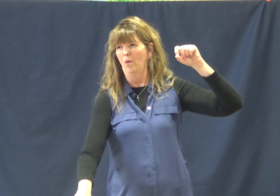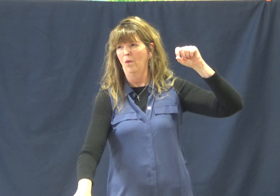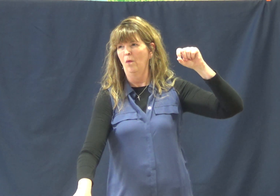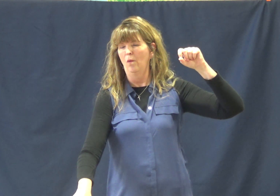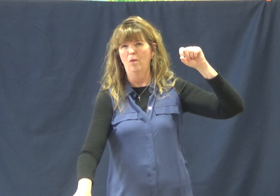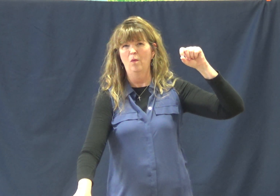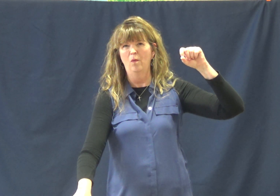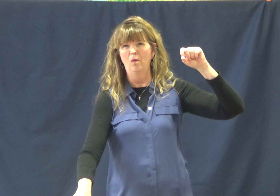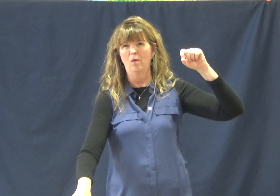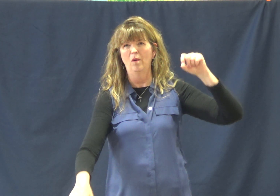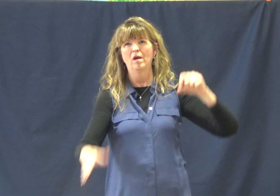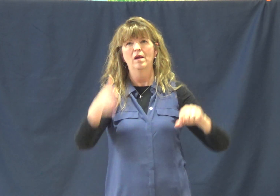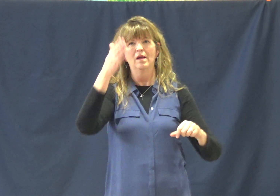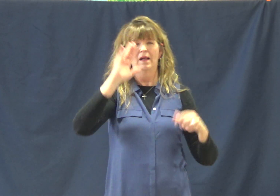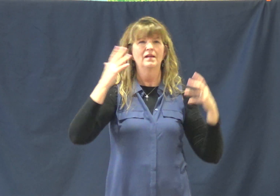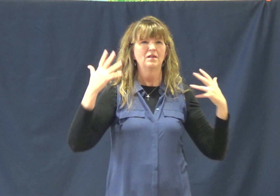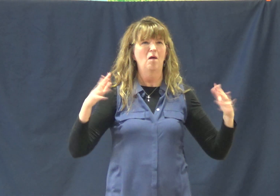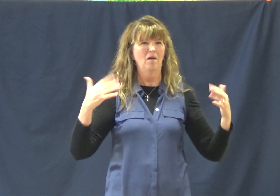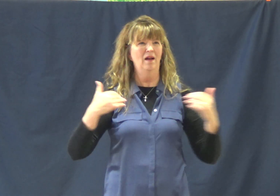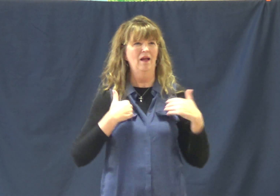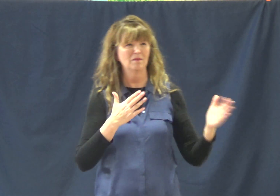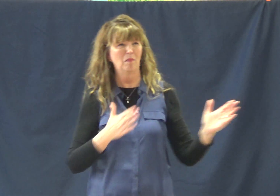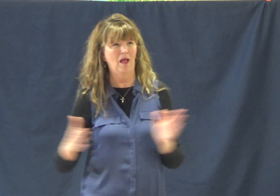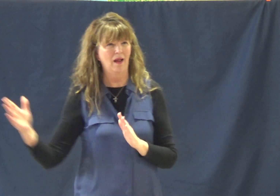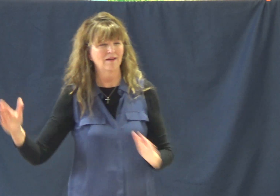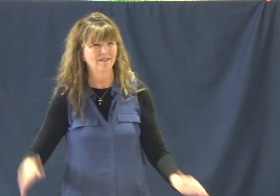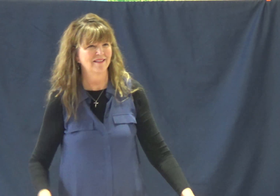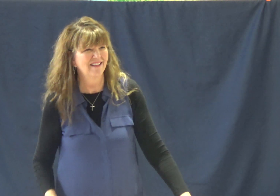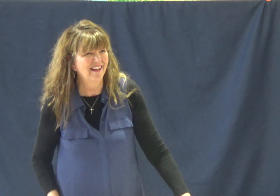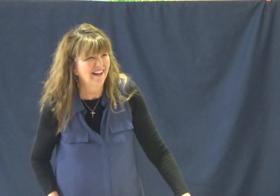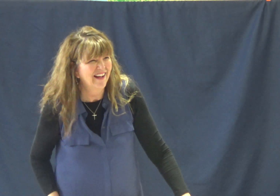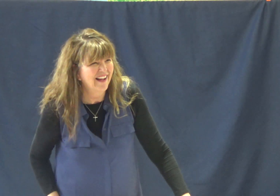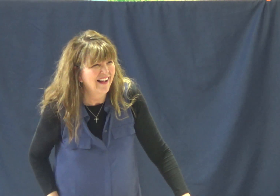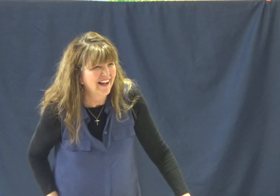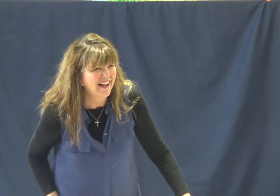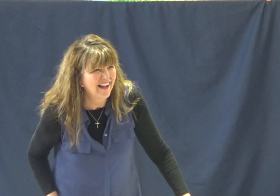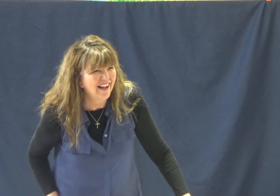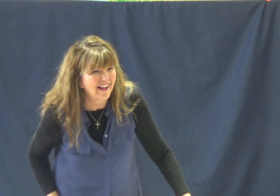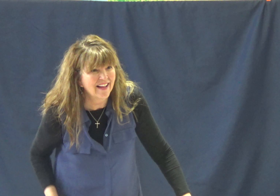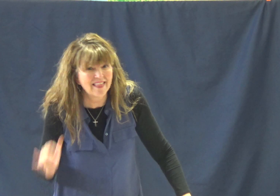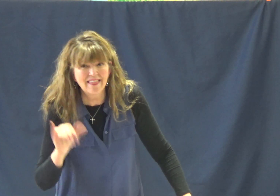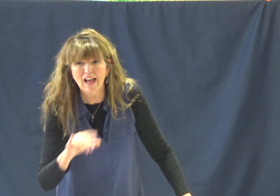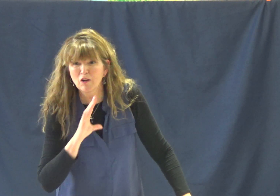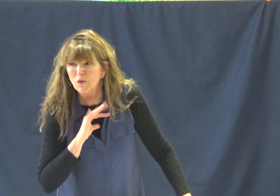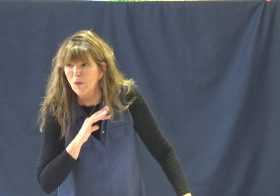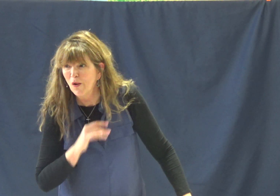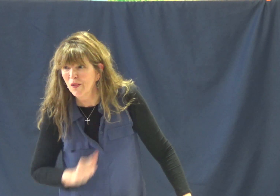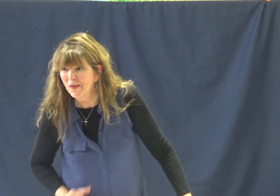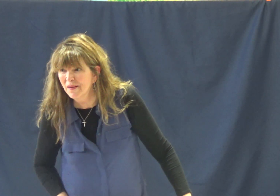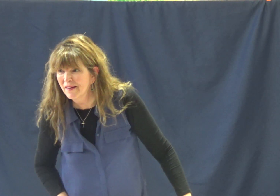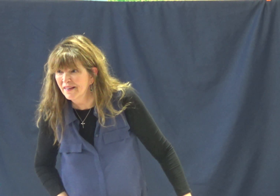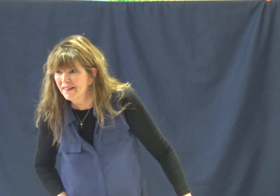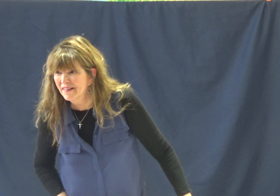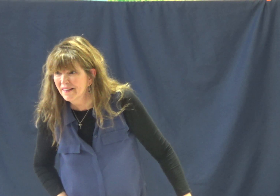Every embryo, God already has a plan. Is that cool?